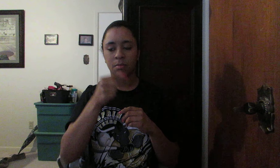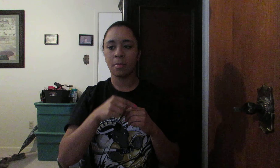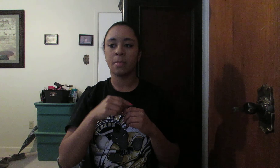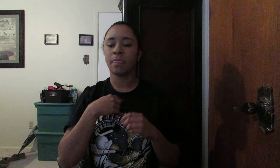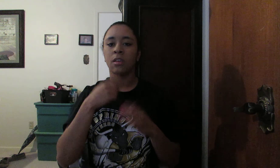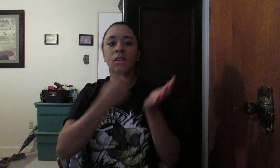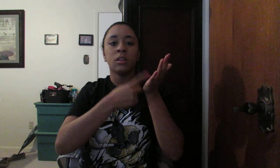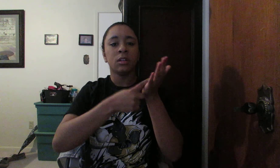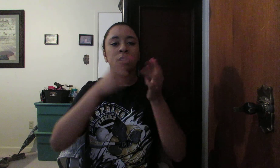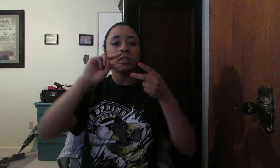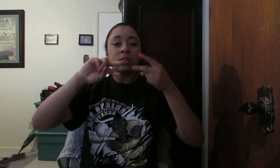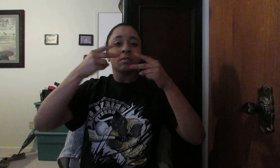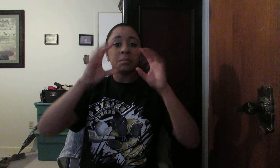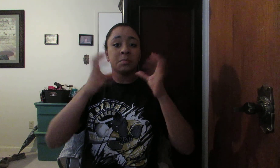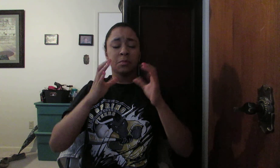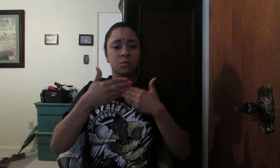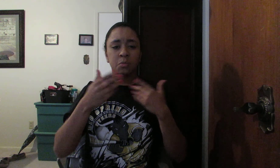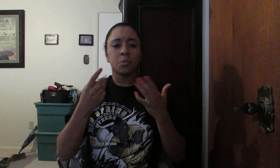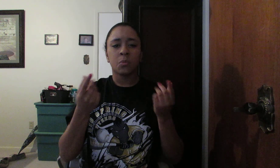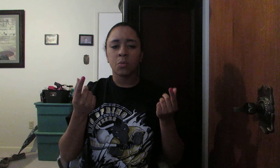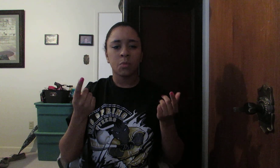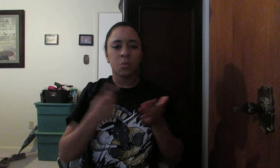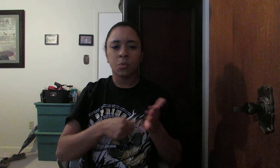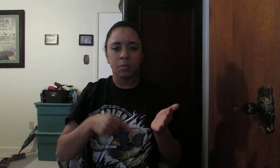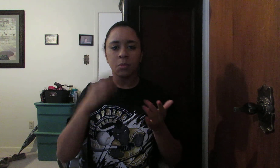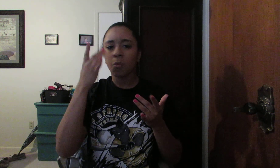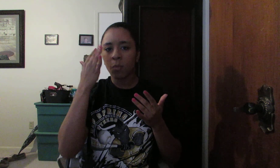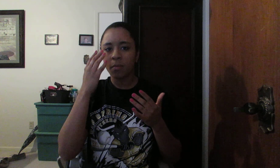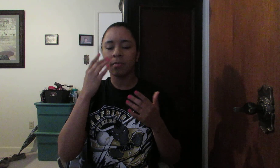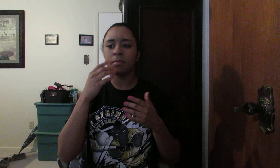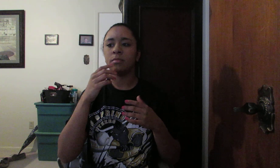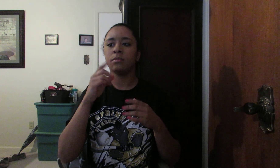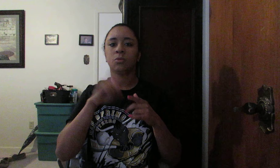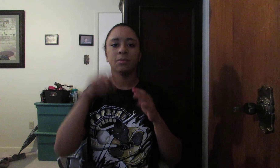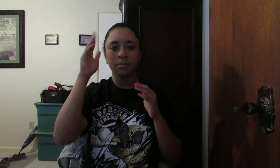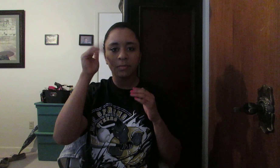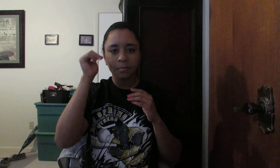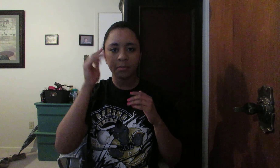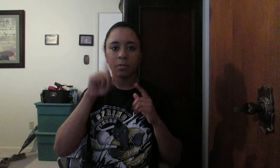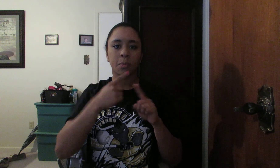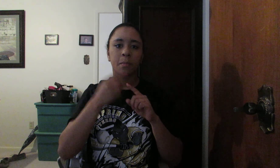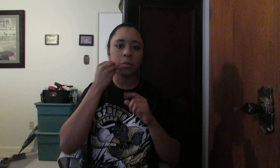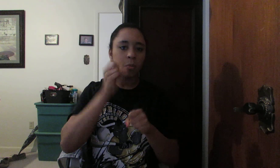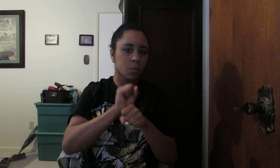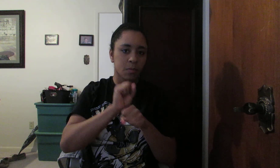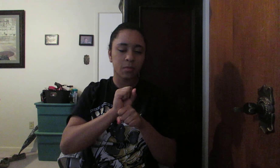flipped classroom model is, why we would use it, what you're going to be expected, what about homework, and that's basically what we're going to talk